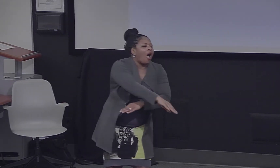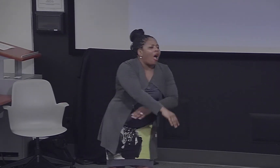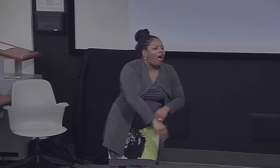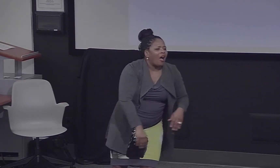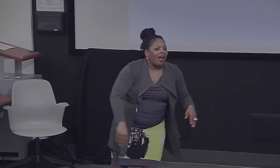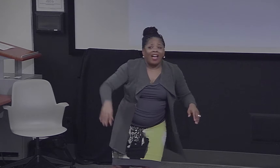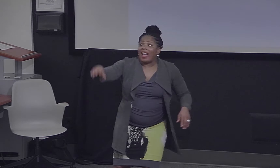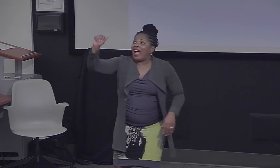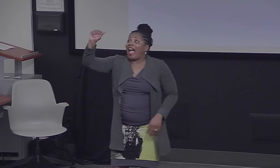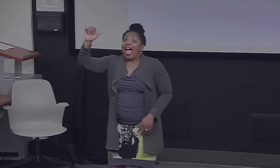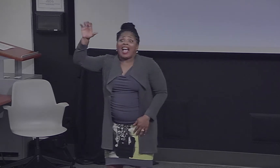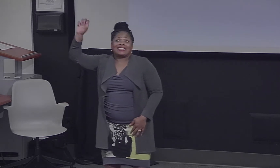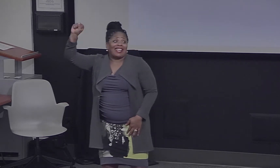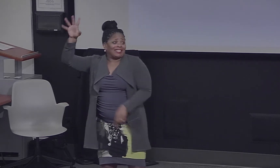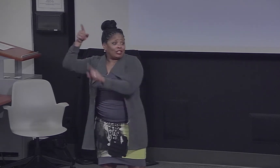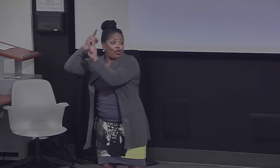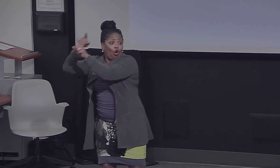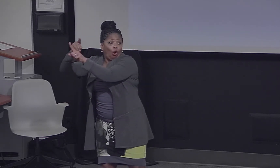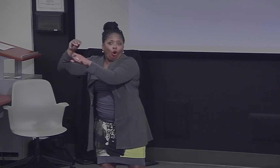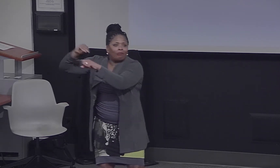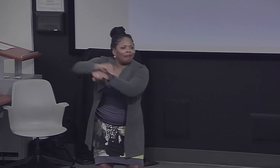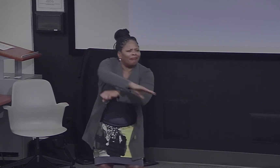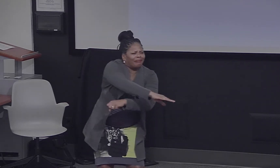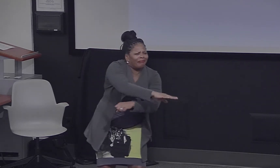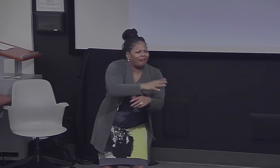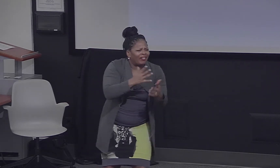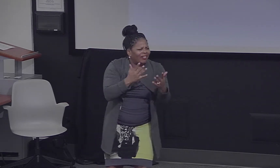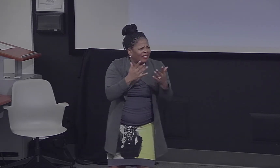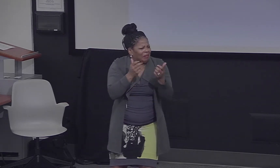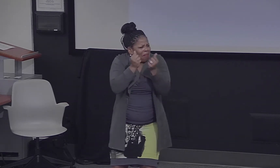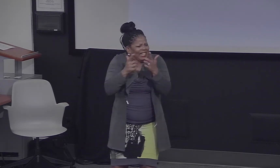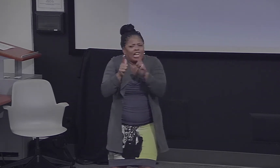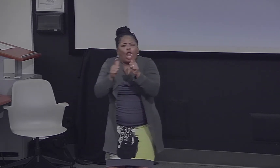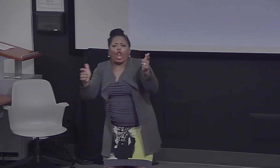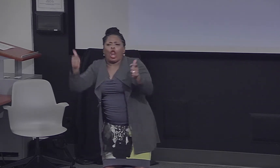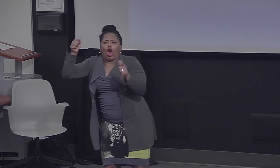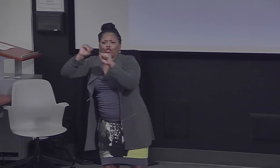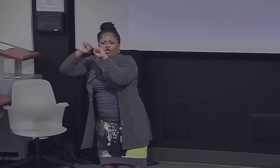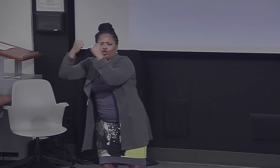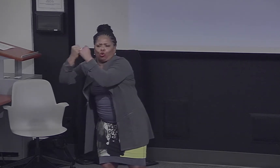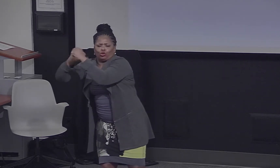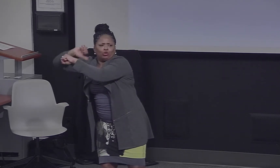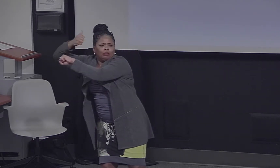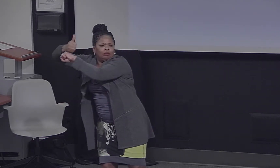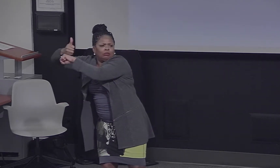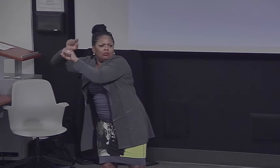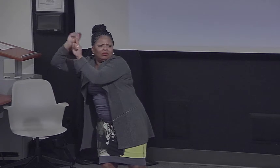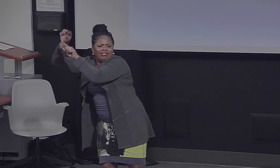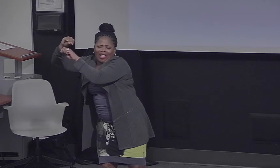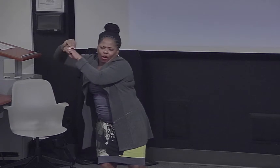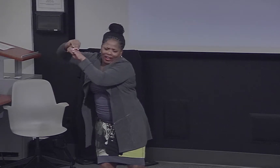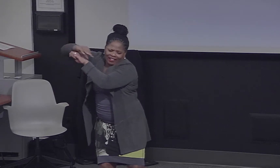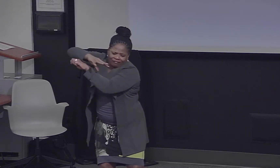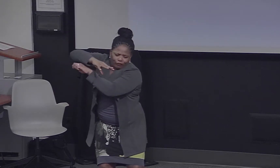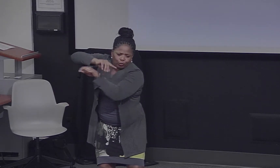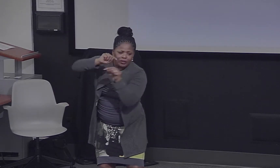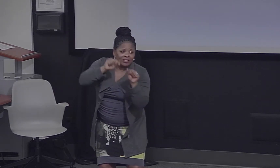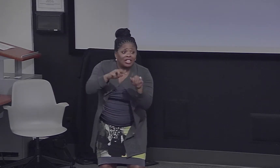were uncovered. The influence of capitalism, the goal of access, larger social structures that